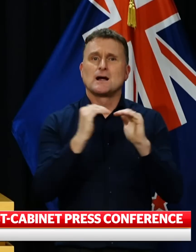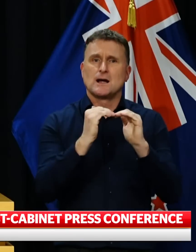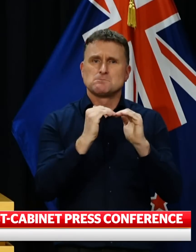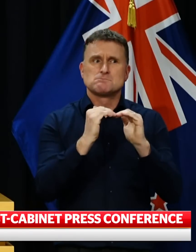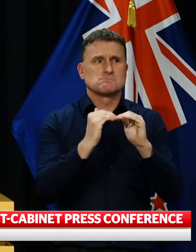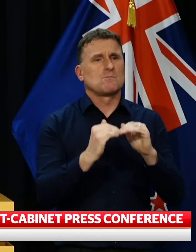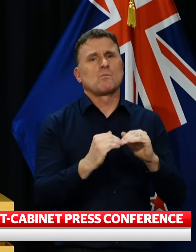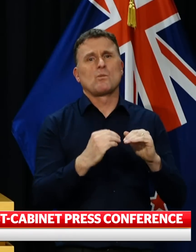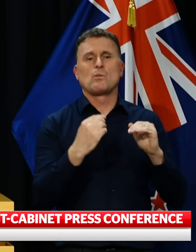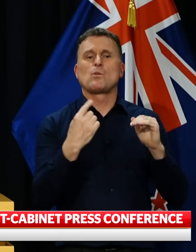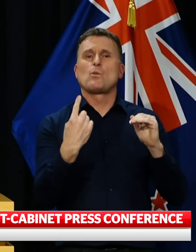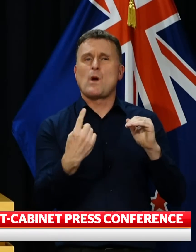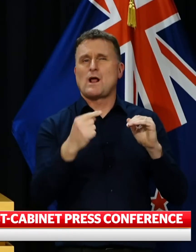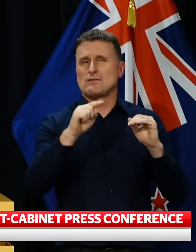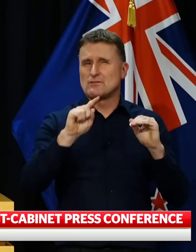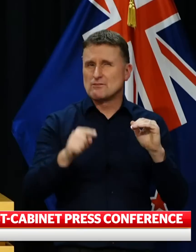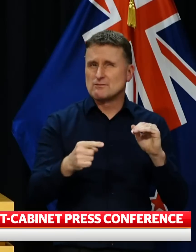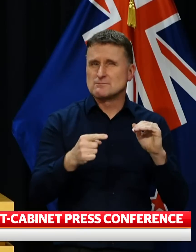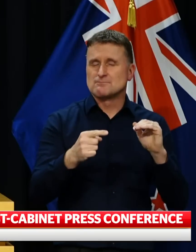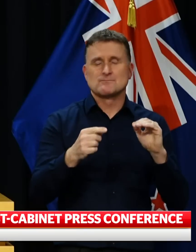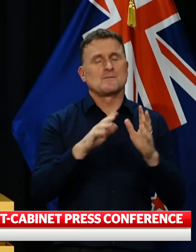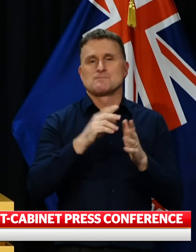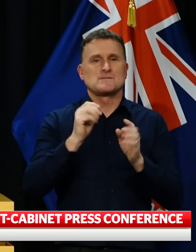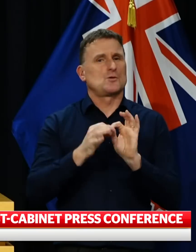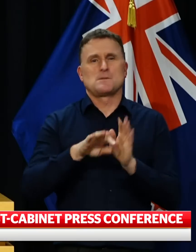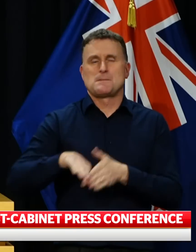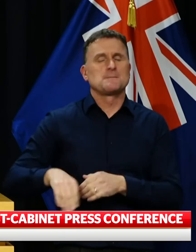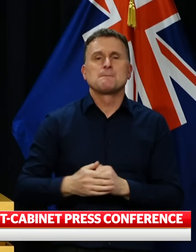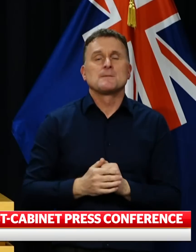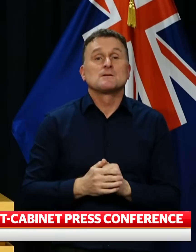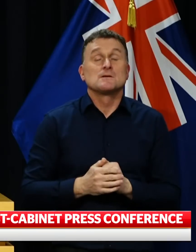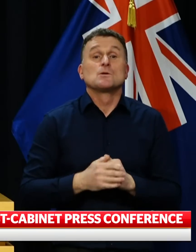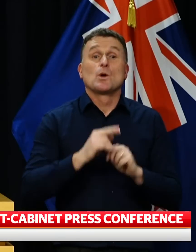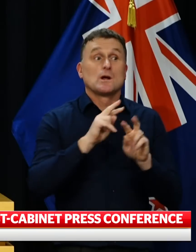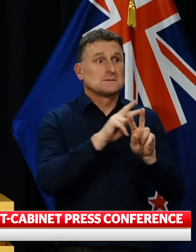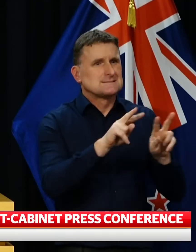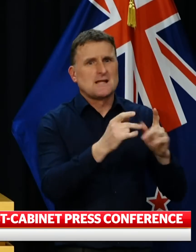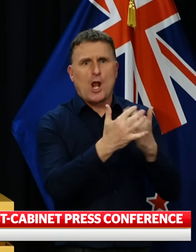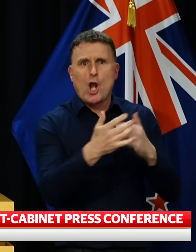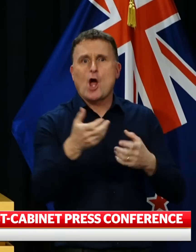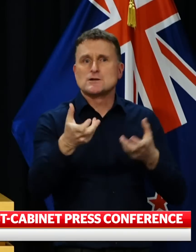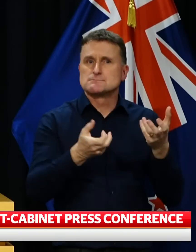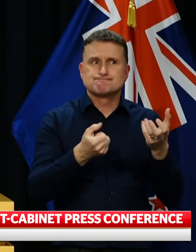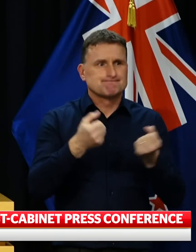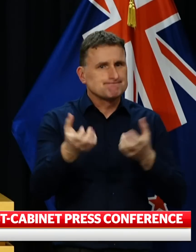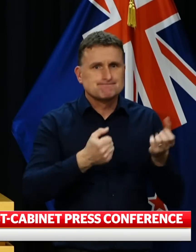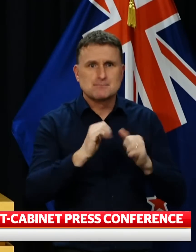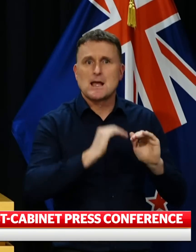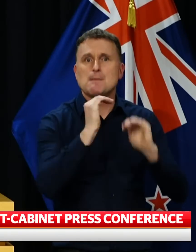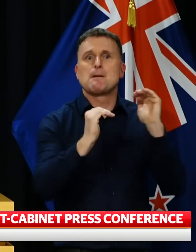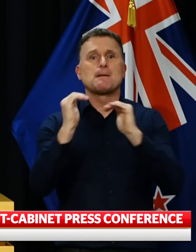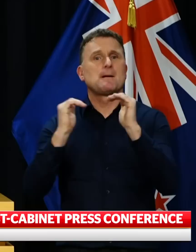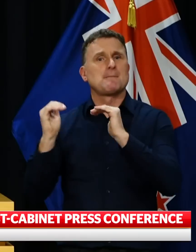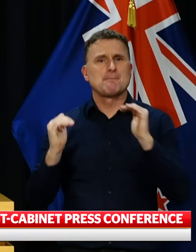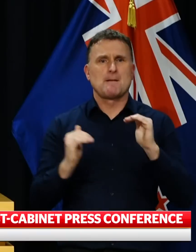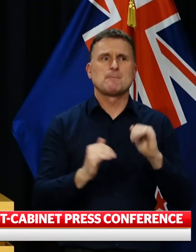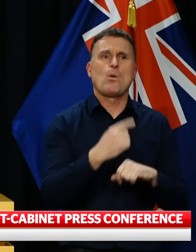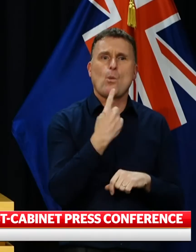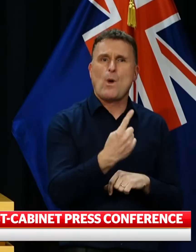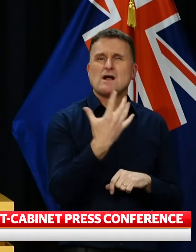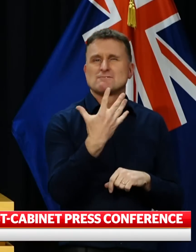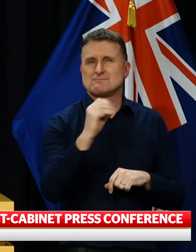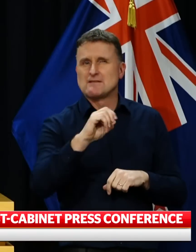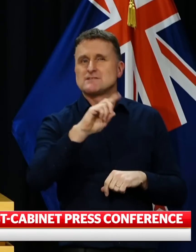156,557 workers across 11 separate settlements have seen pay increases, including 115,000 people working in